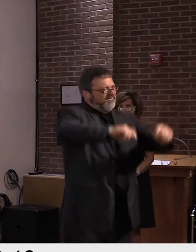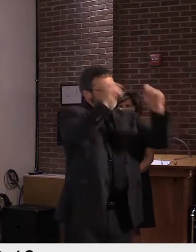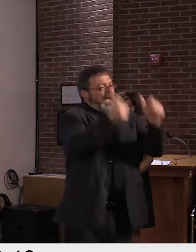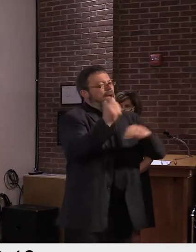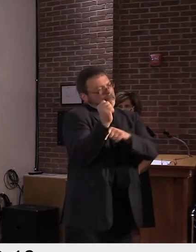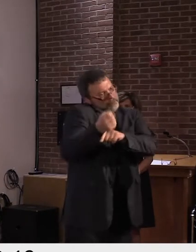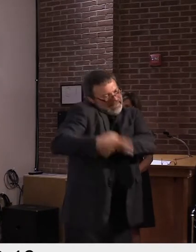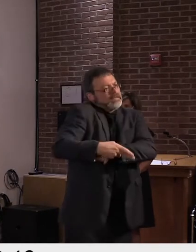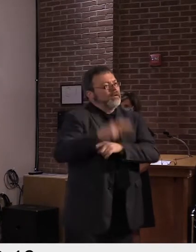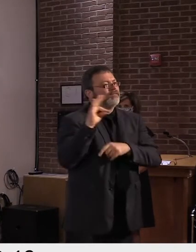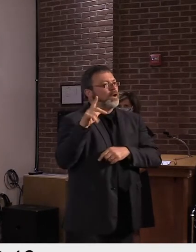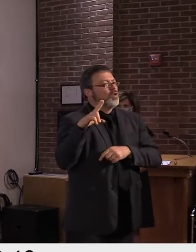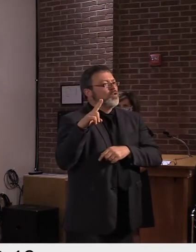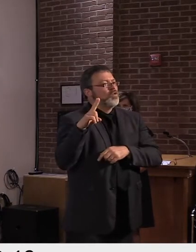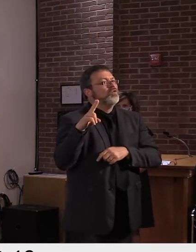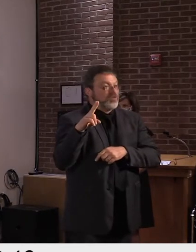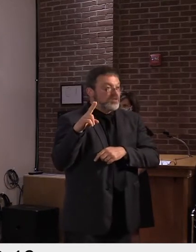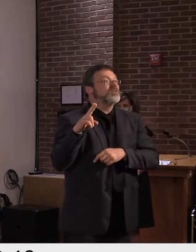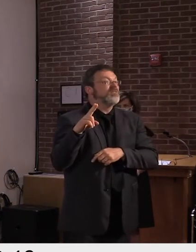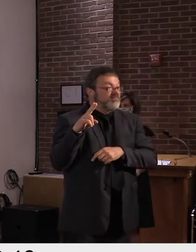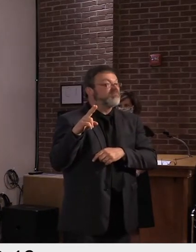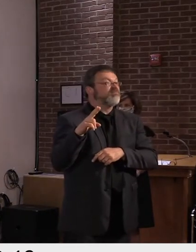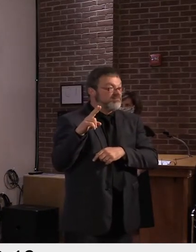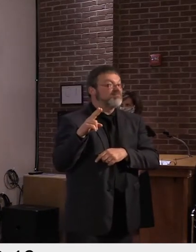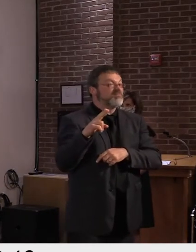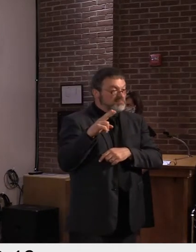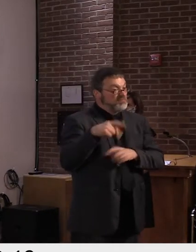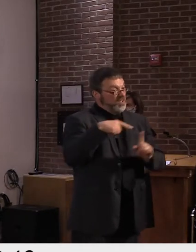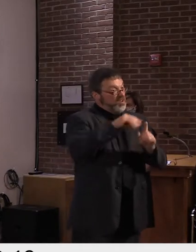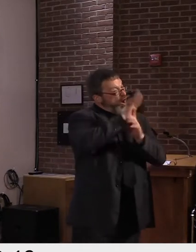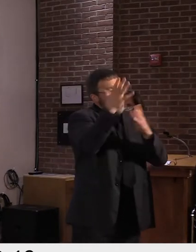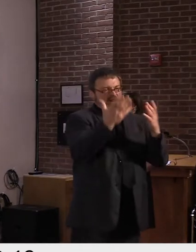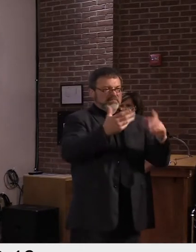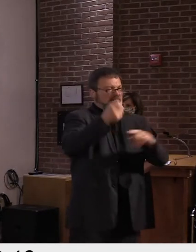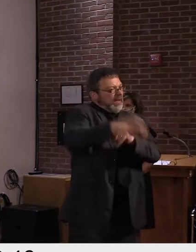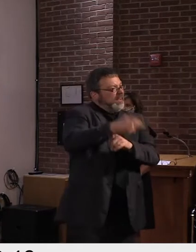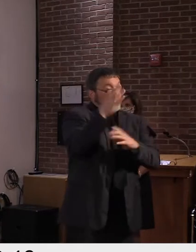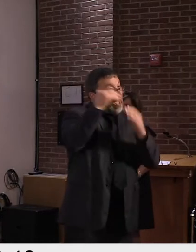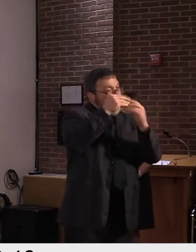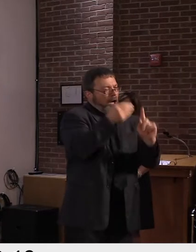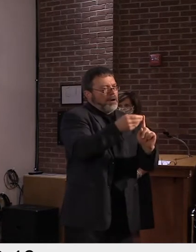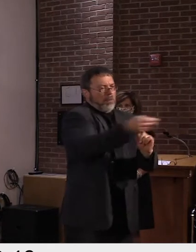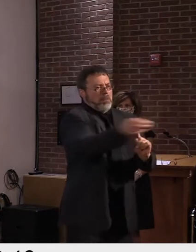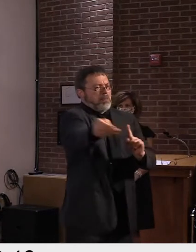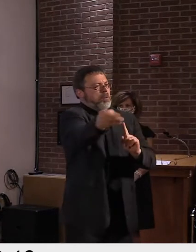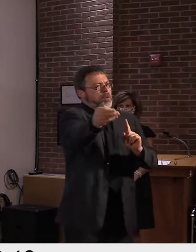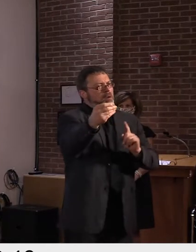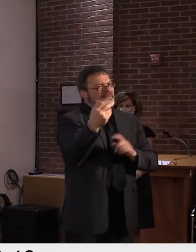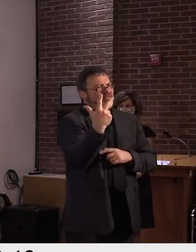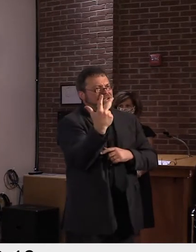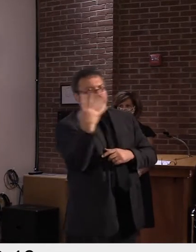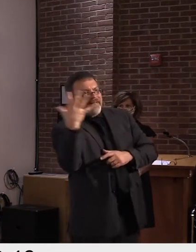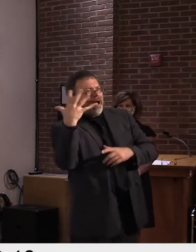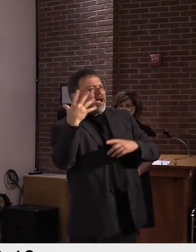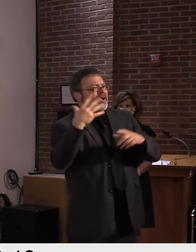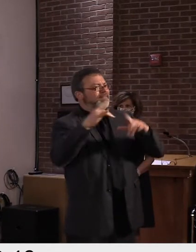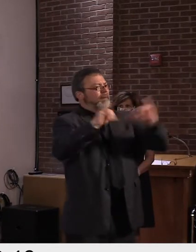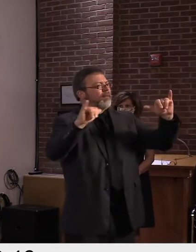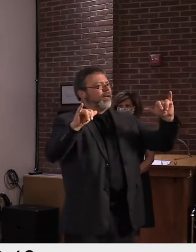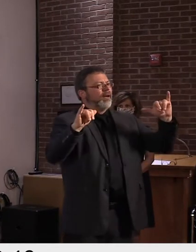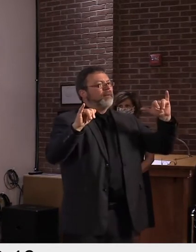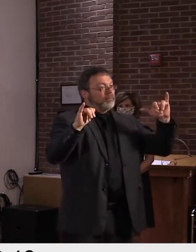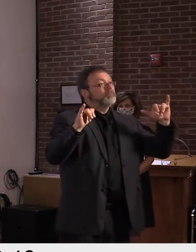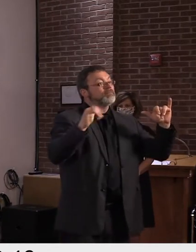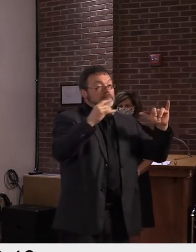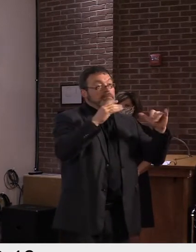others. It spreads through respiratory droplets, produced when an infected person coughs, sneezes, or even